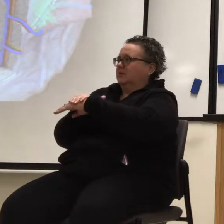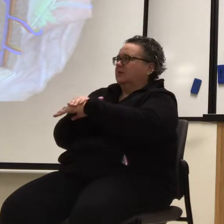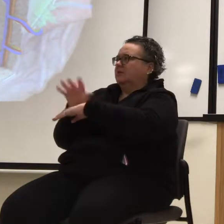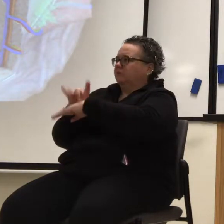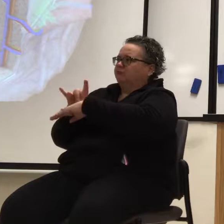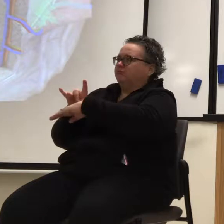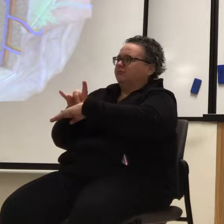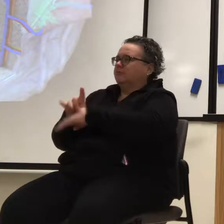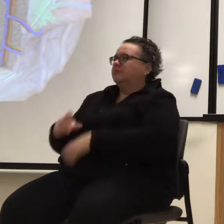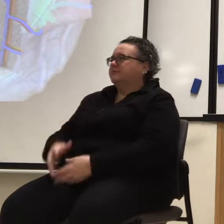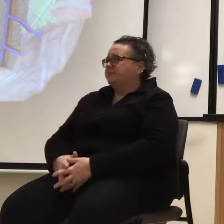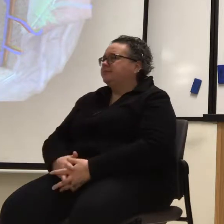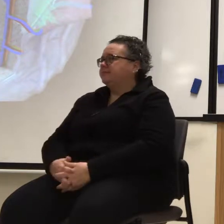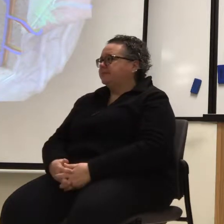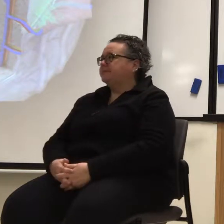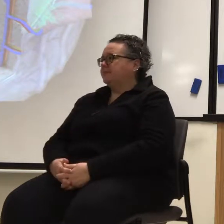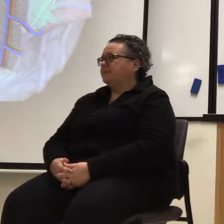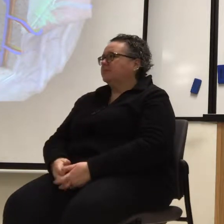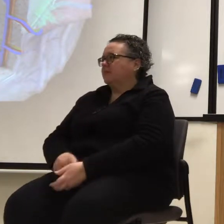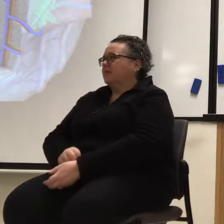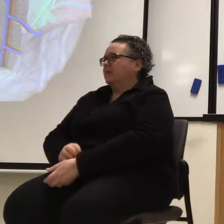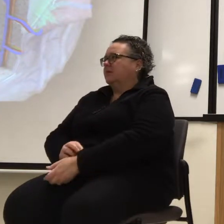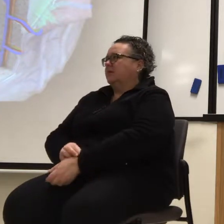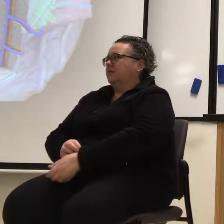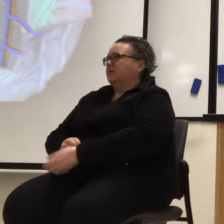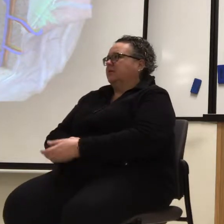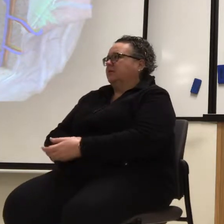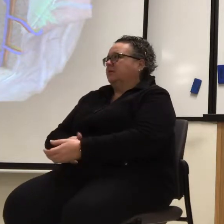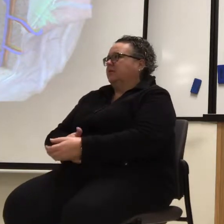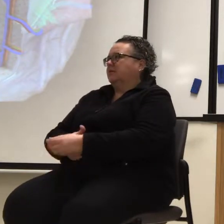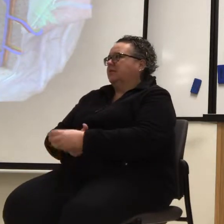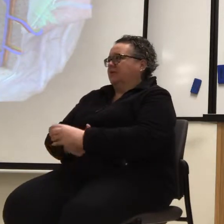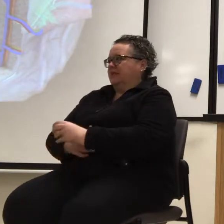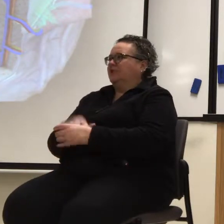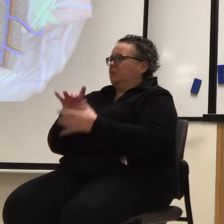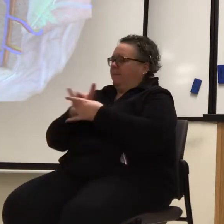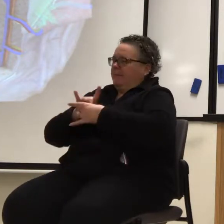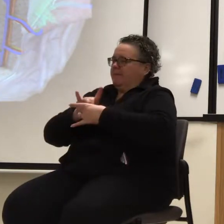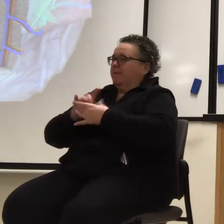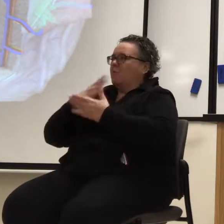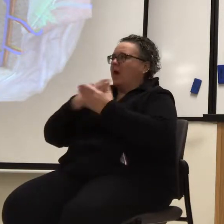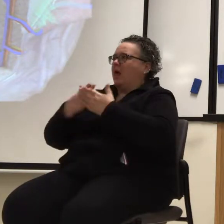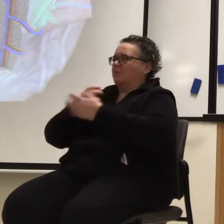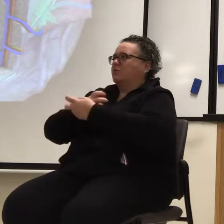the fibrous layer to stick to bone well. Now, what's not really